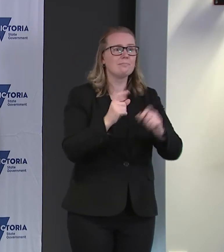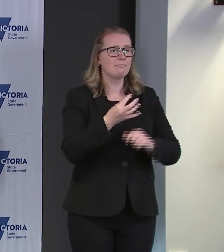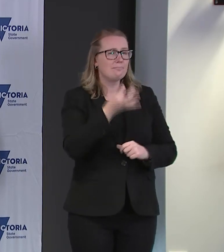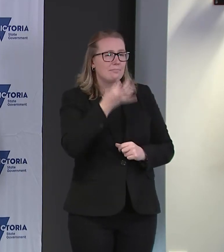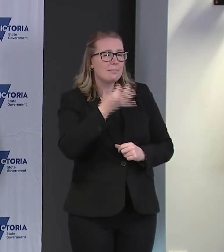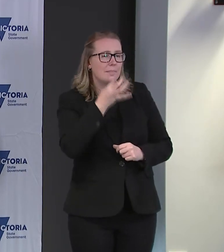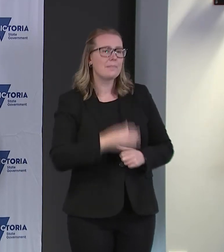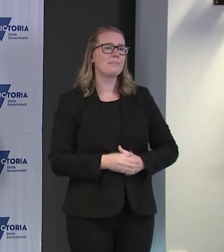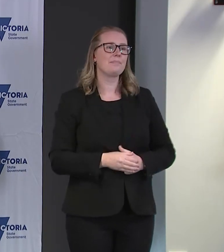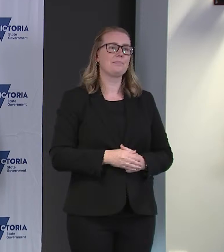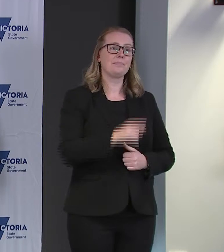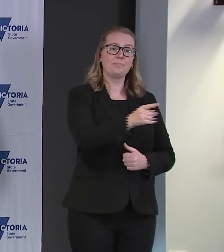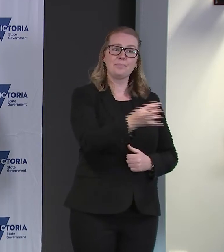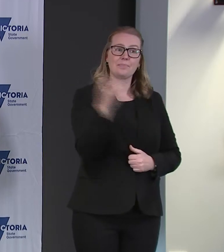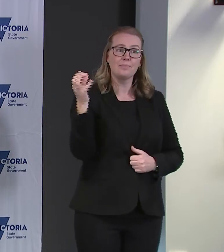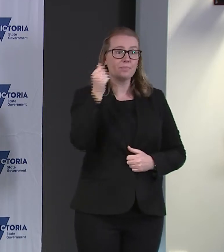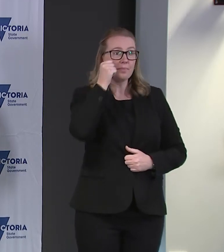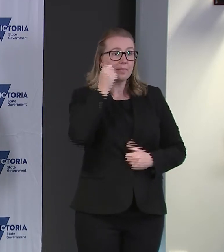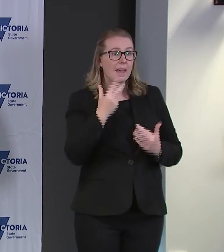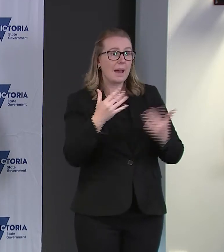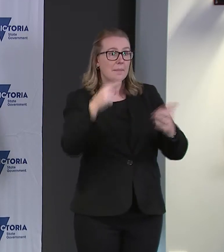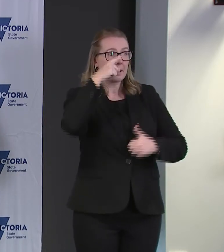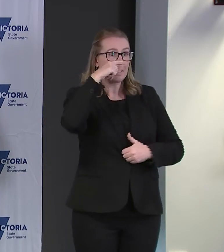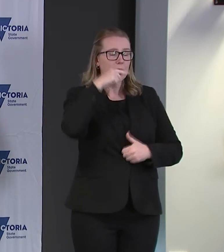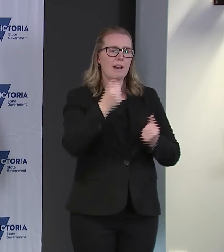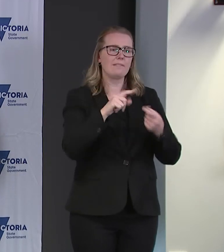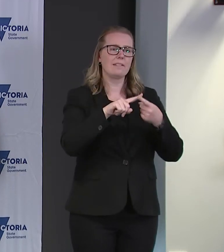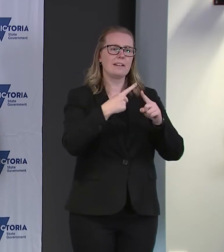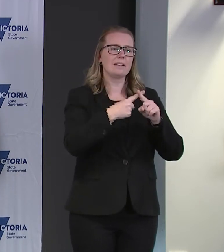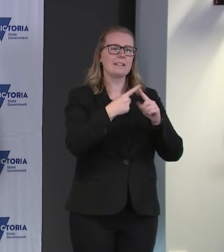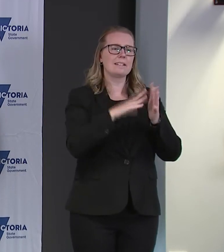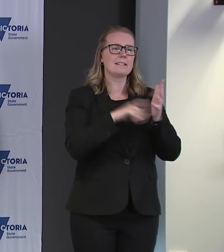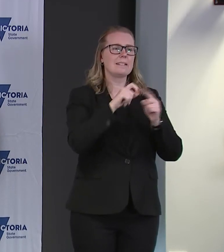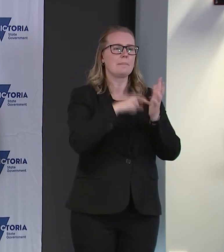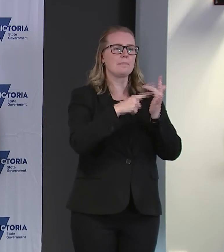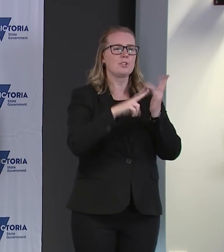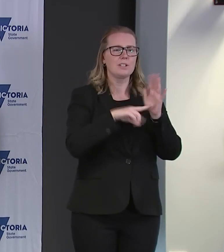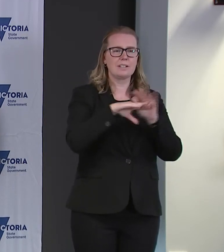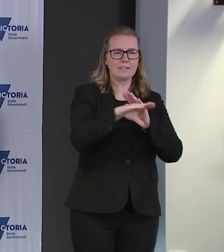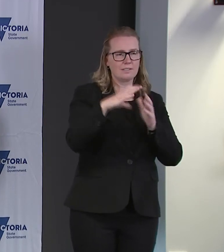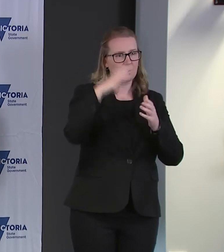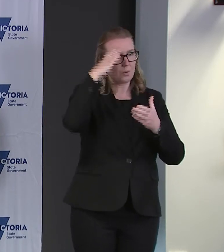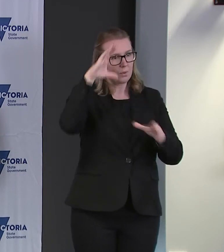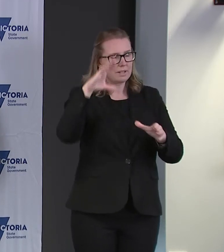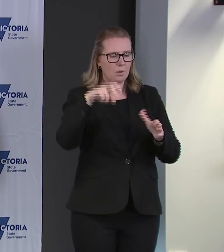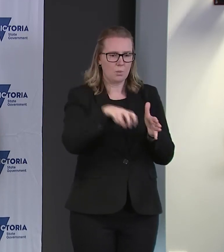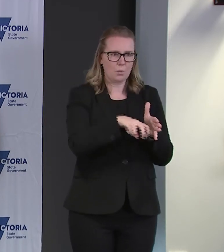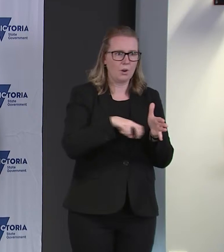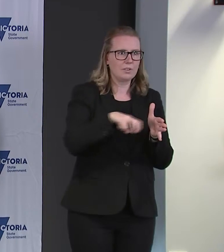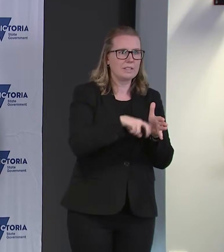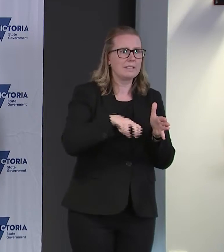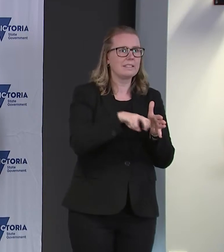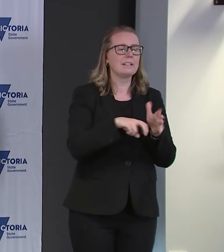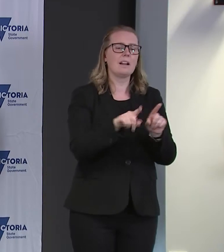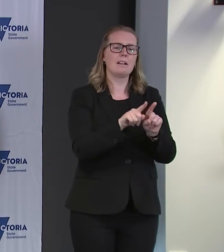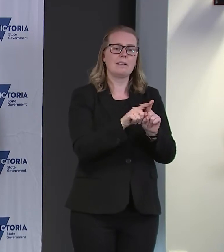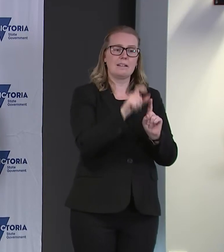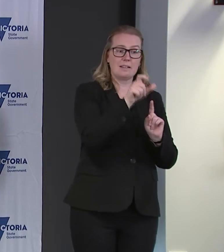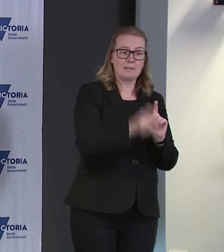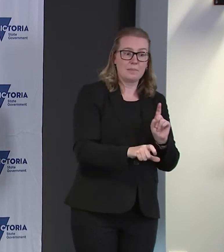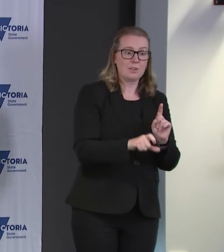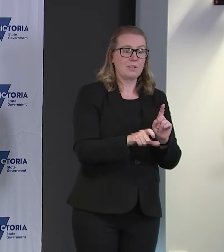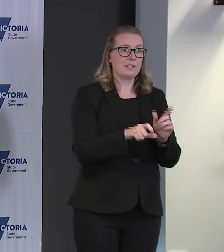how many people have been given an exemption from hotel quarantine in Victoria during the period of when the person might have